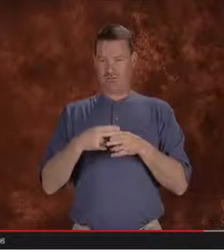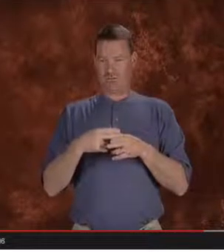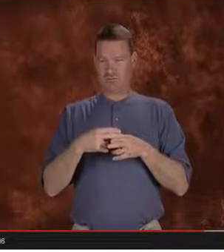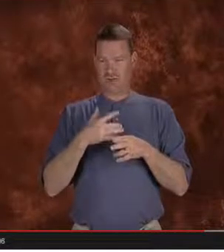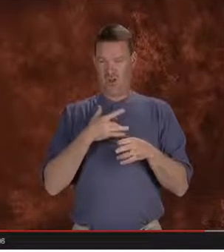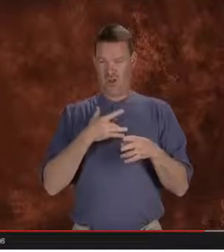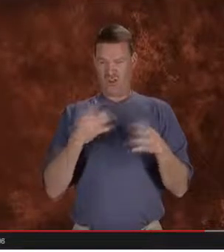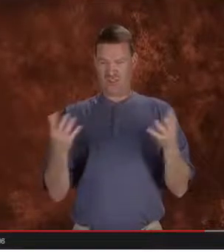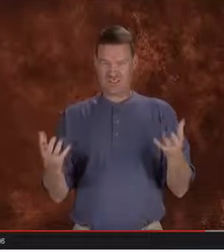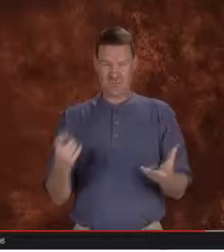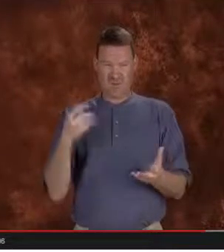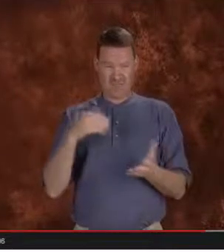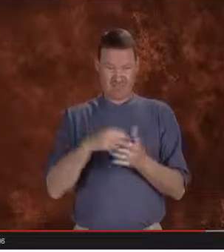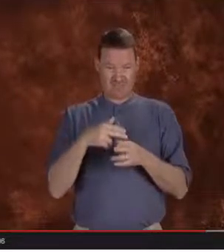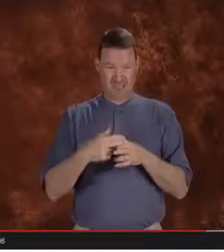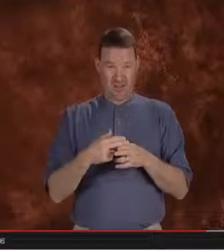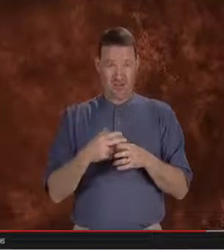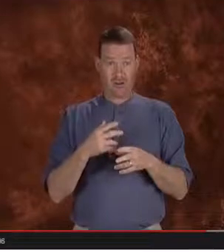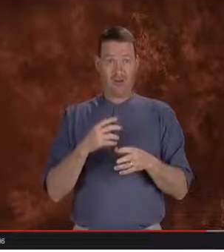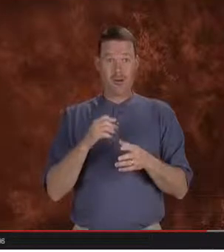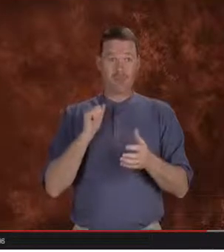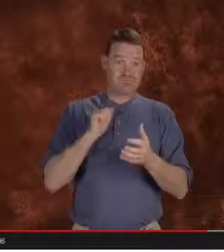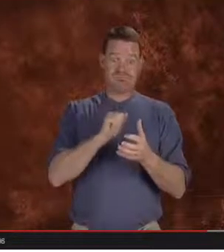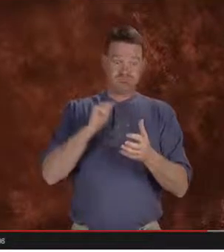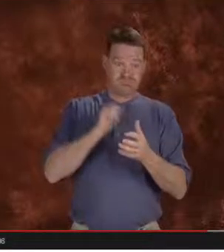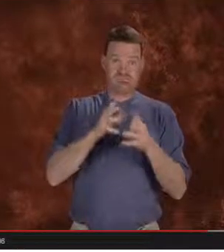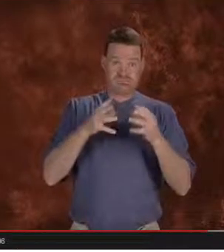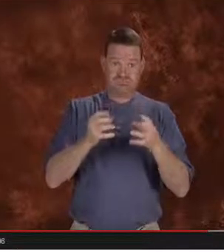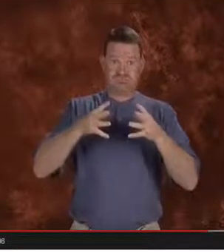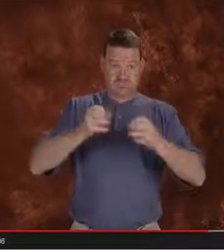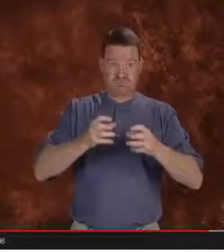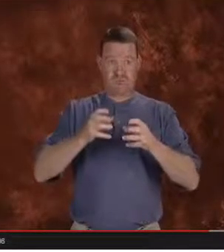The heart alone weighs 1,000 pounds.